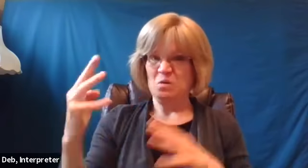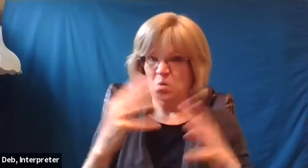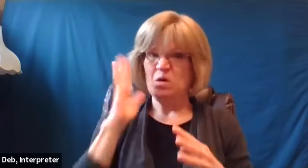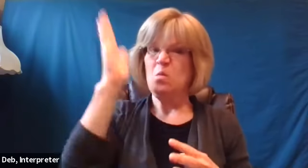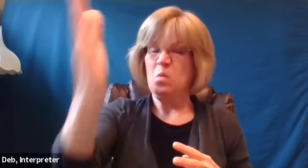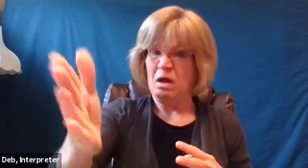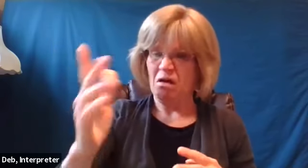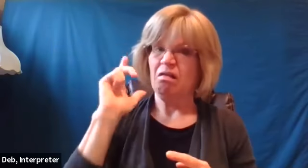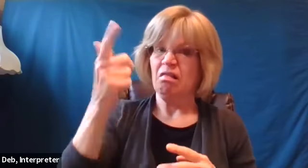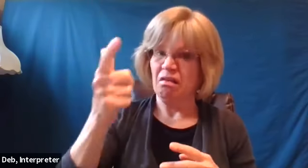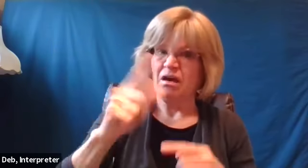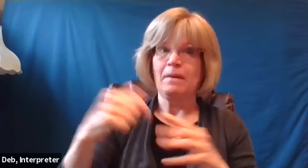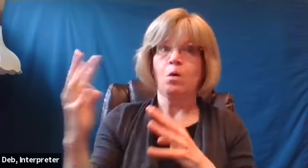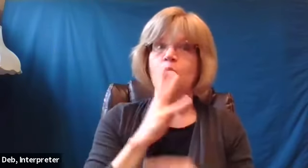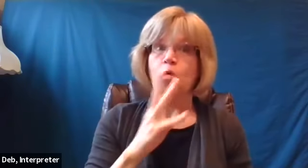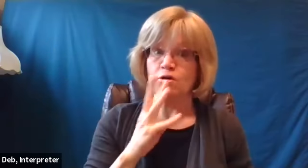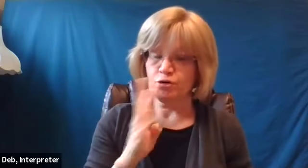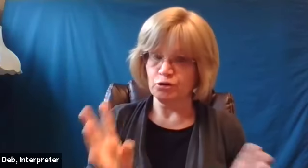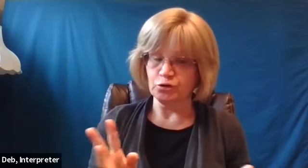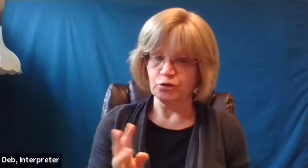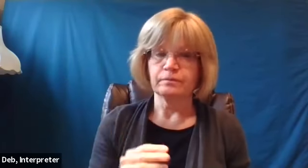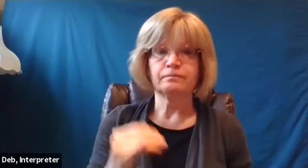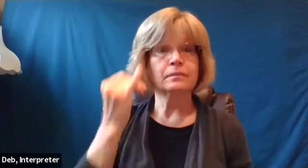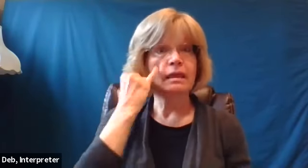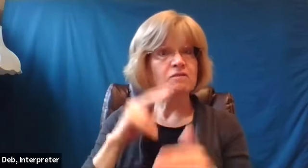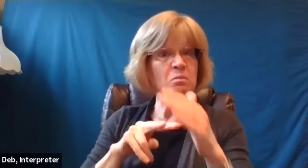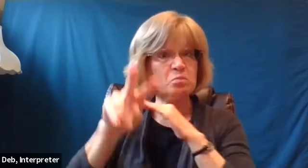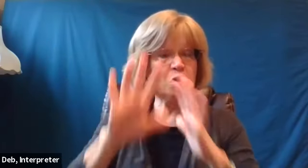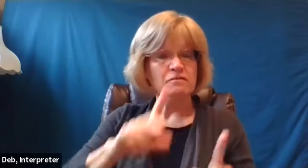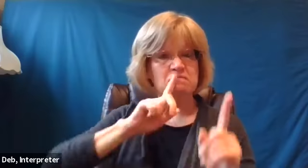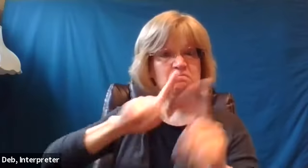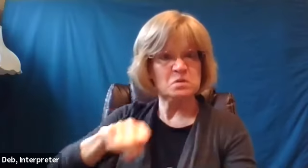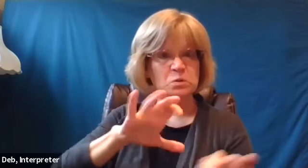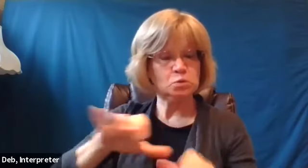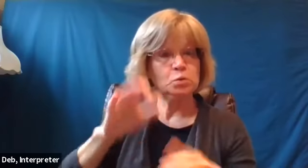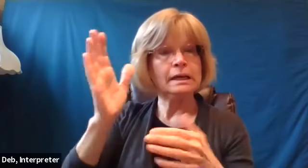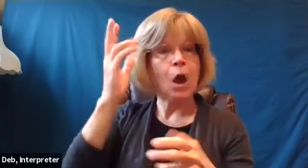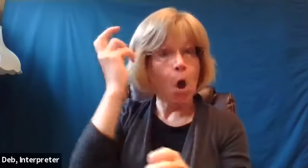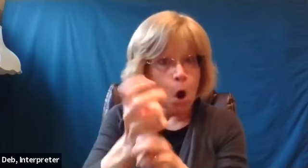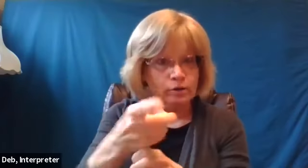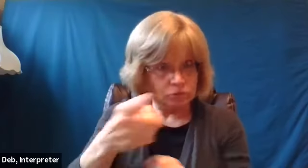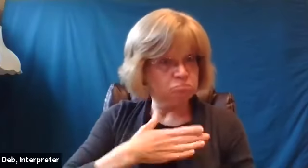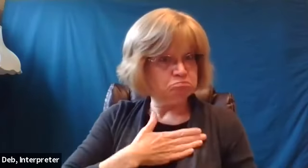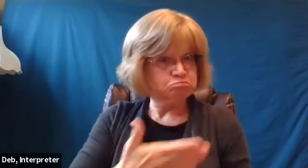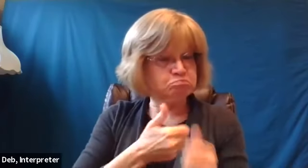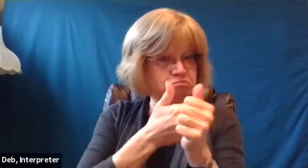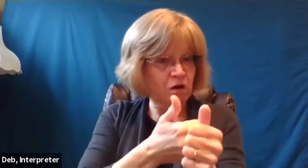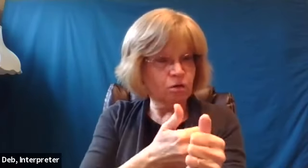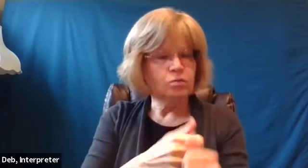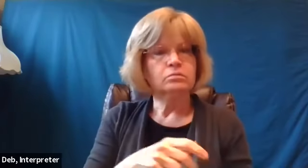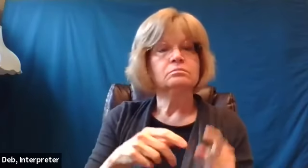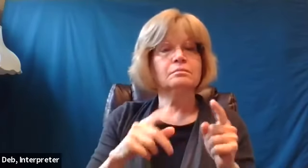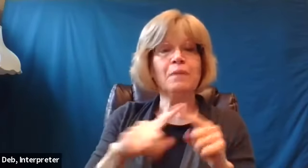prophet had commanded you to do something difficult, would you not have done it? How much more when all he said to you was recycle and start